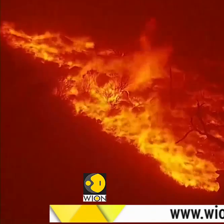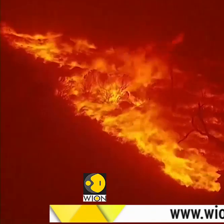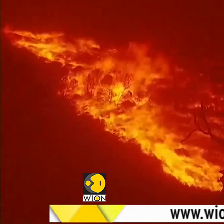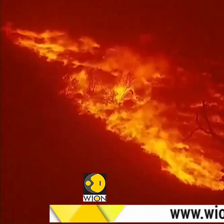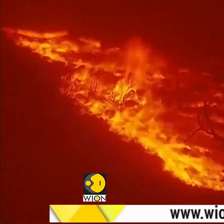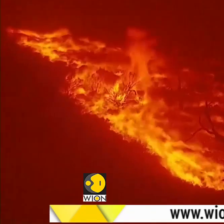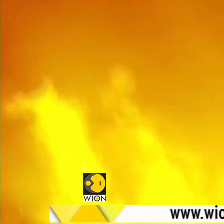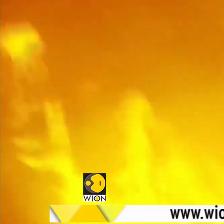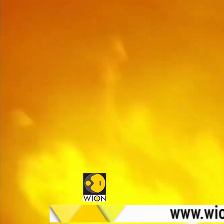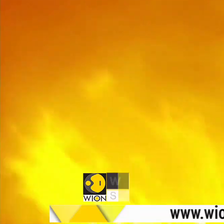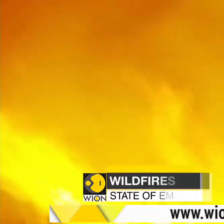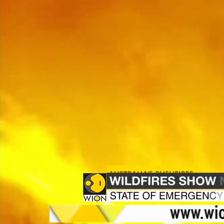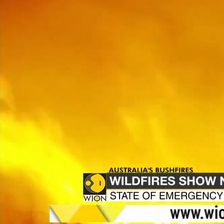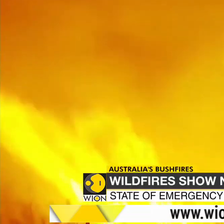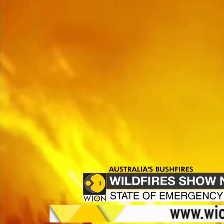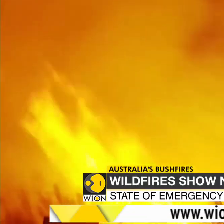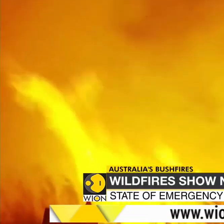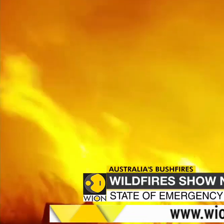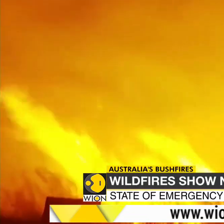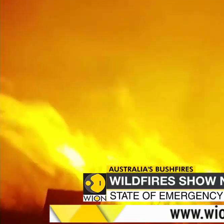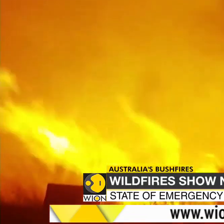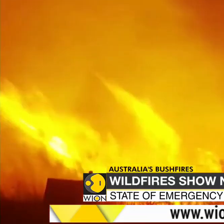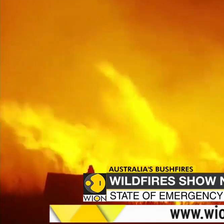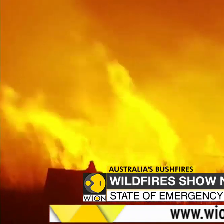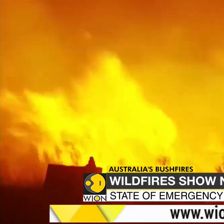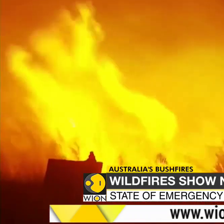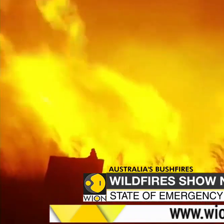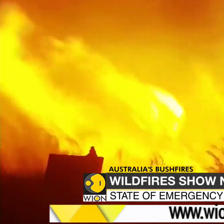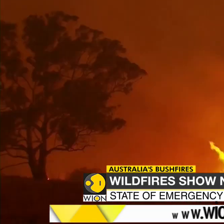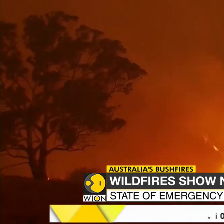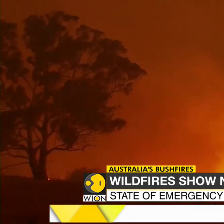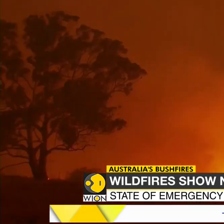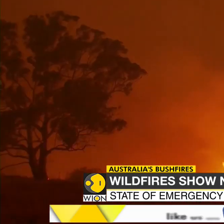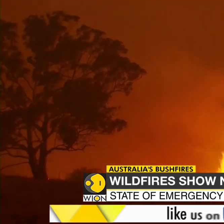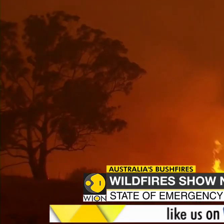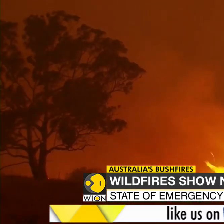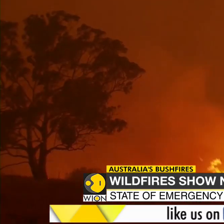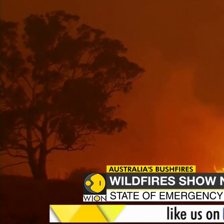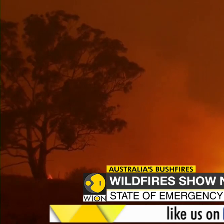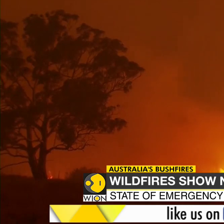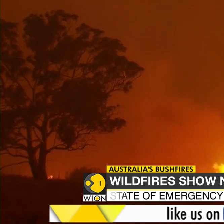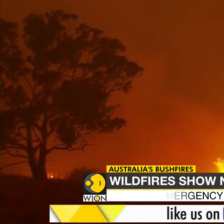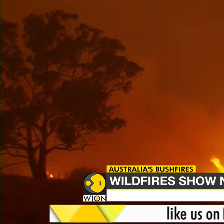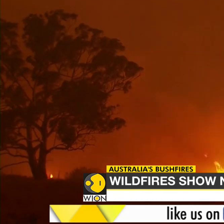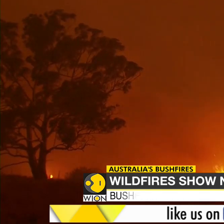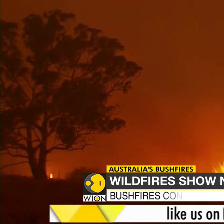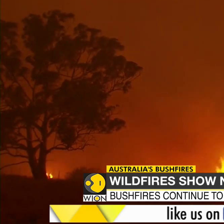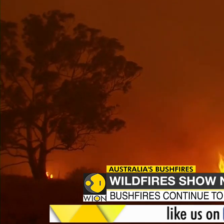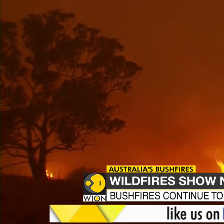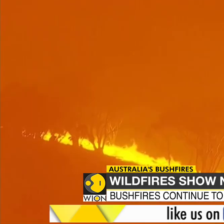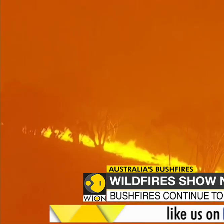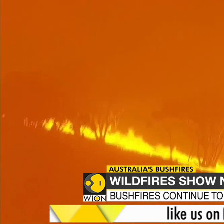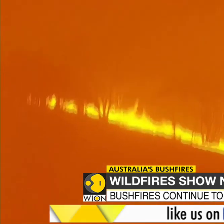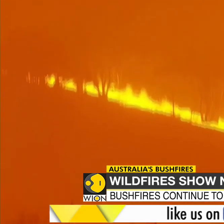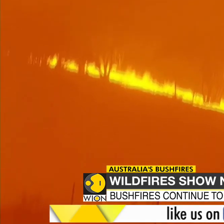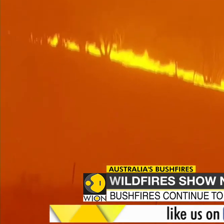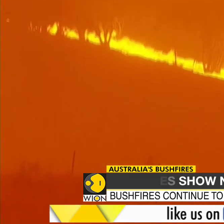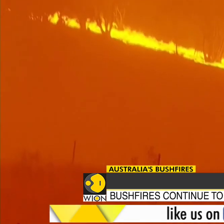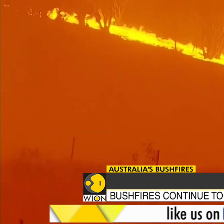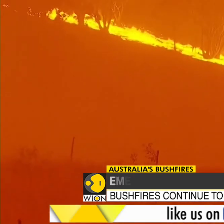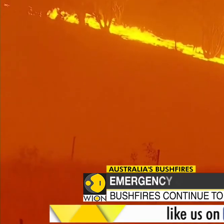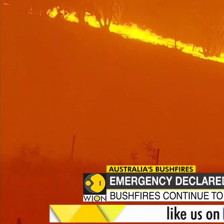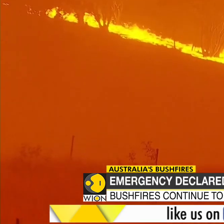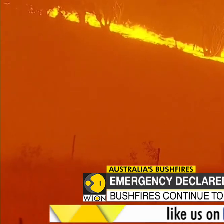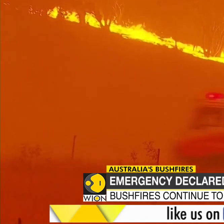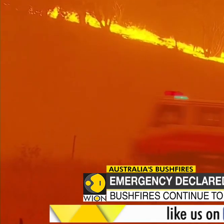Melbourne. Local authorities have even warned that the soaring temperatures and strong winds could give birth to more bushfires.